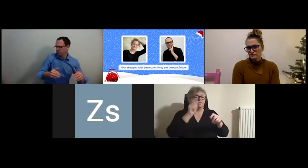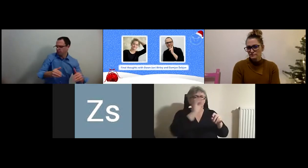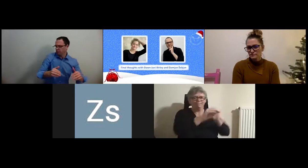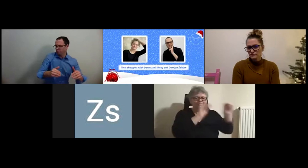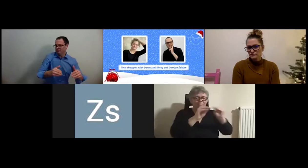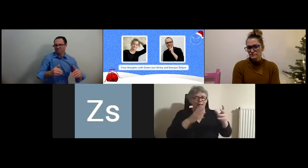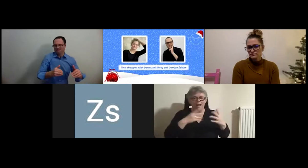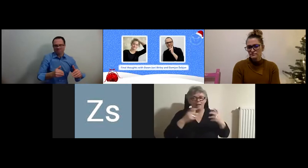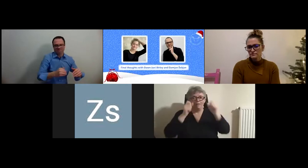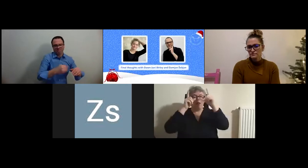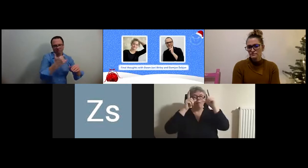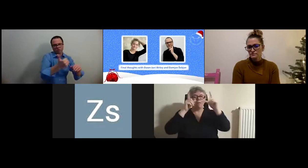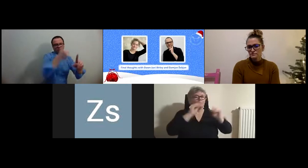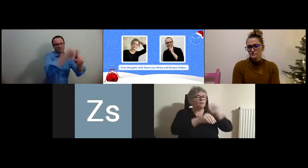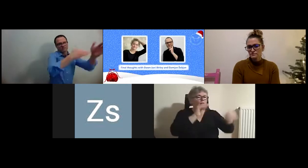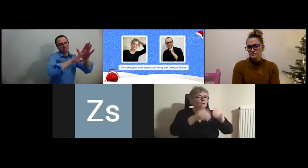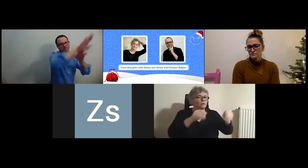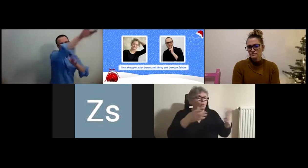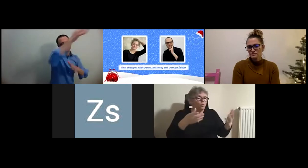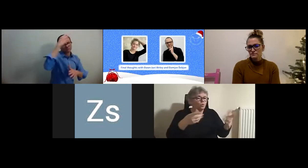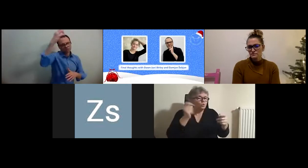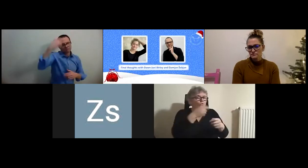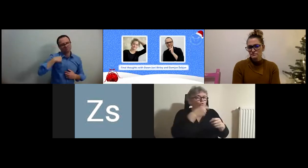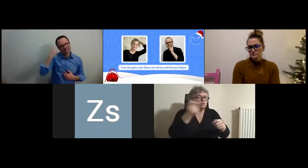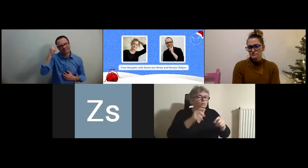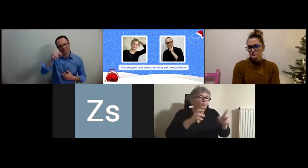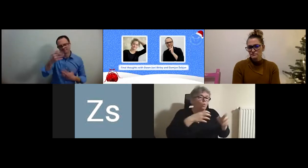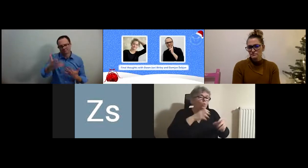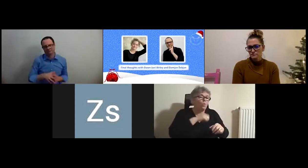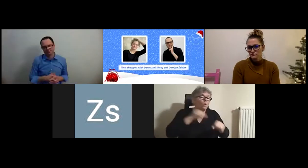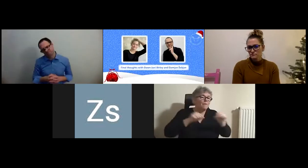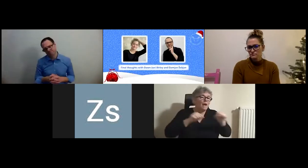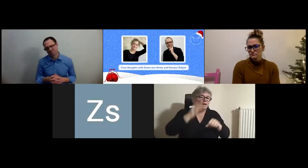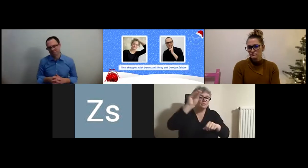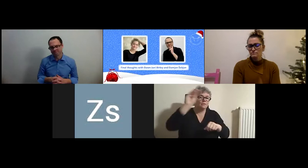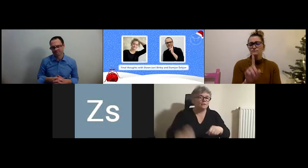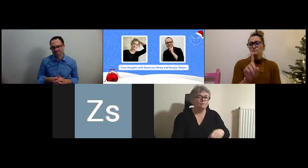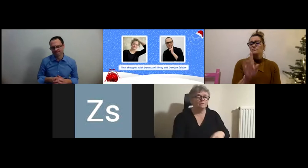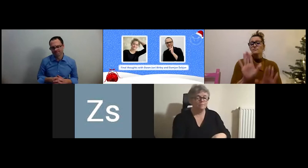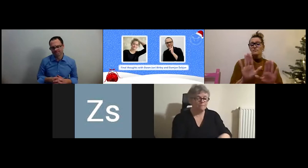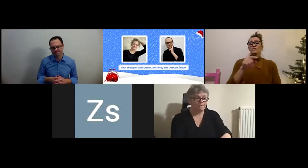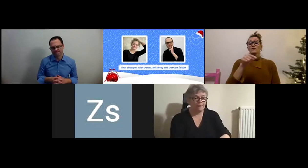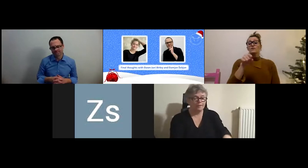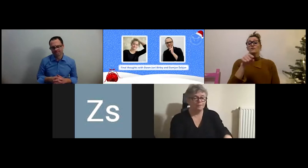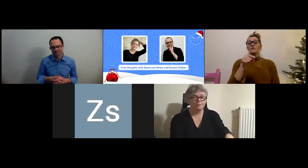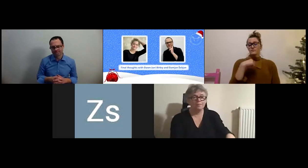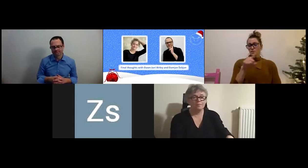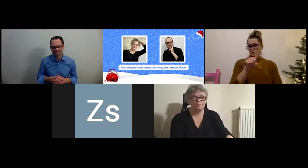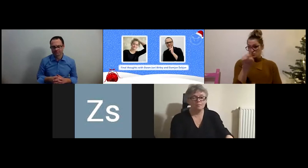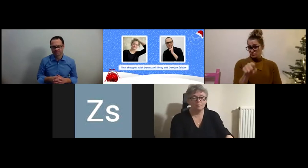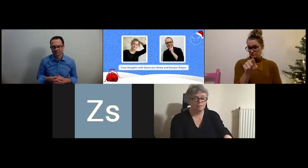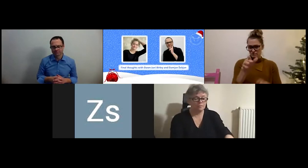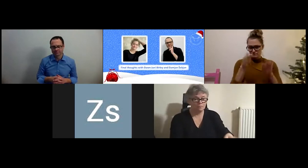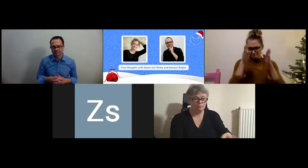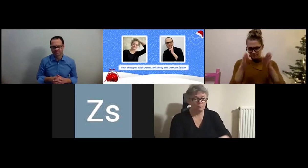Corona crisis, maybe we can put more pressure on our national deaf associations